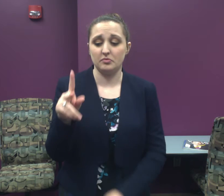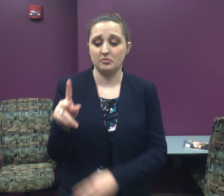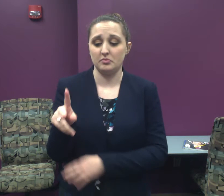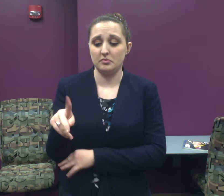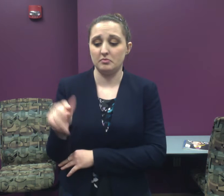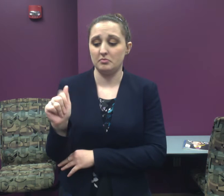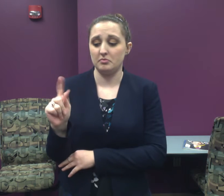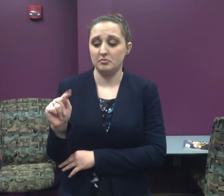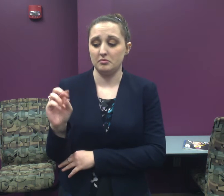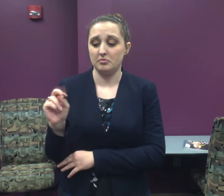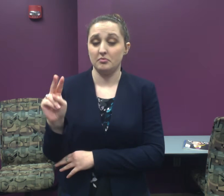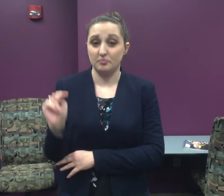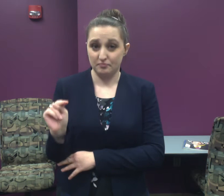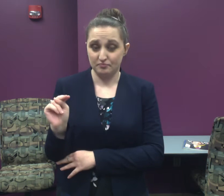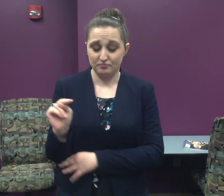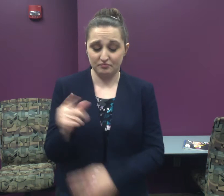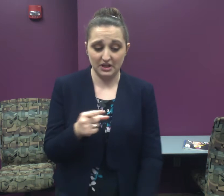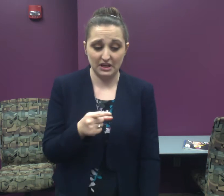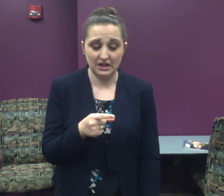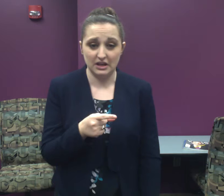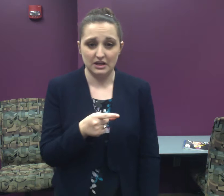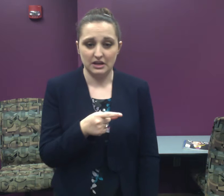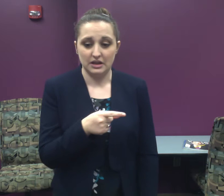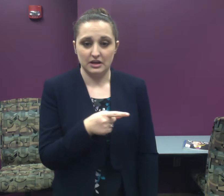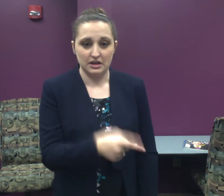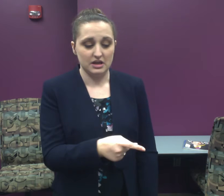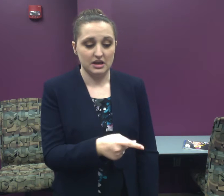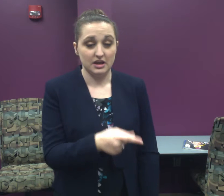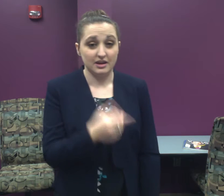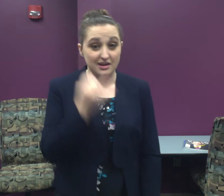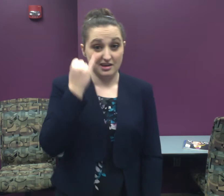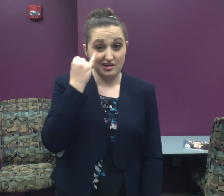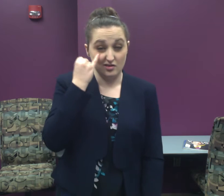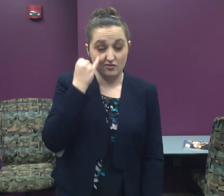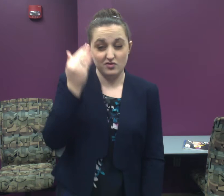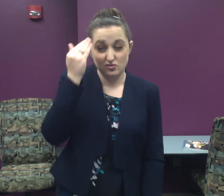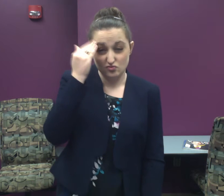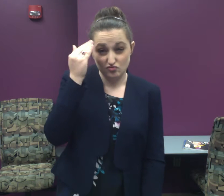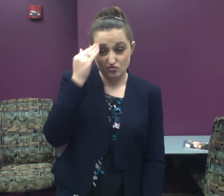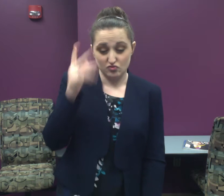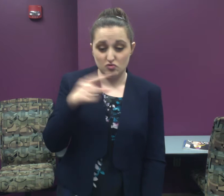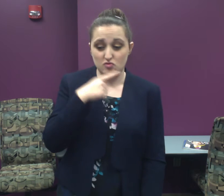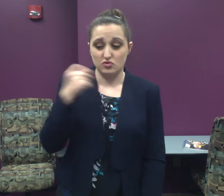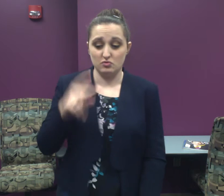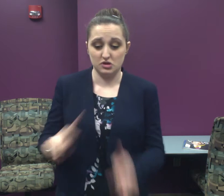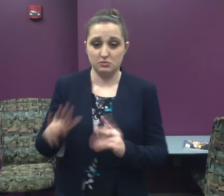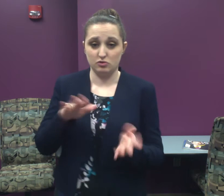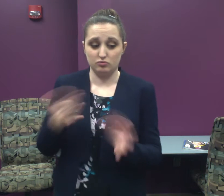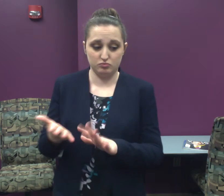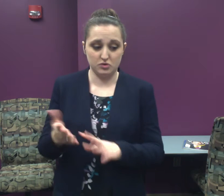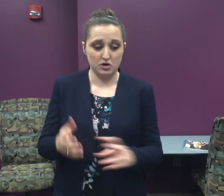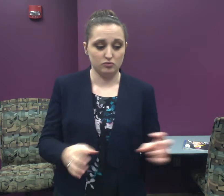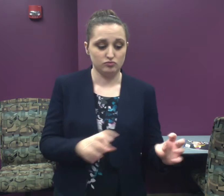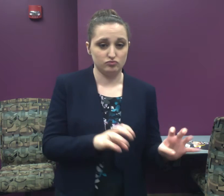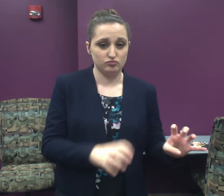He would have liked to kept right on marching to Moscow. He knew that he could. Unfortunately, peacemongers like Eisenhower and people like that wanted